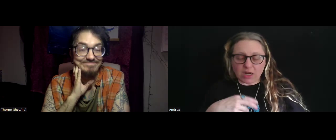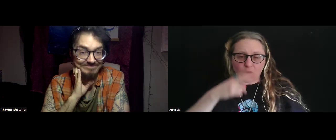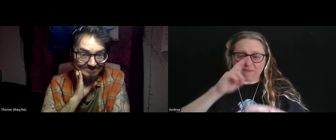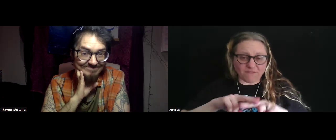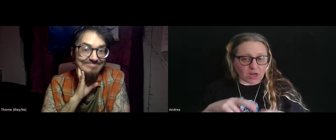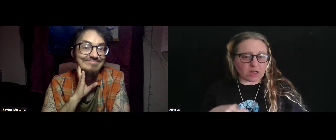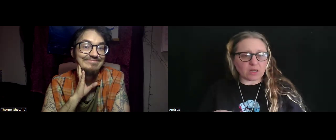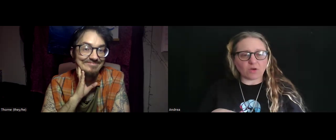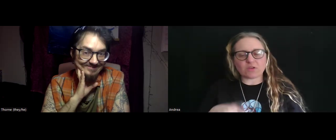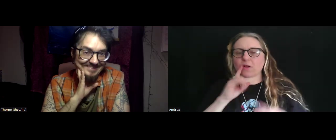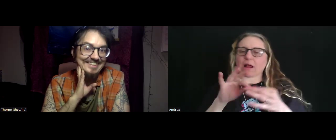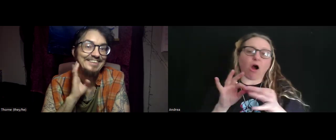or fun. So they're like, oh,